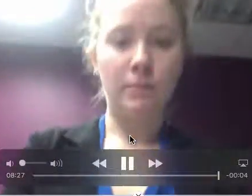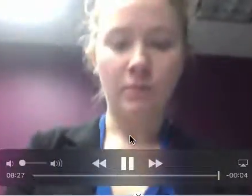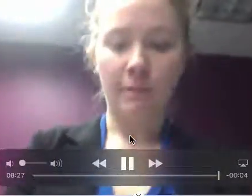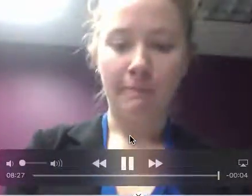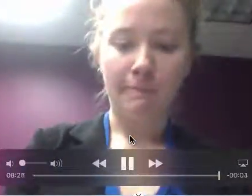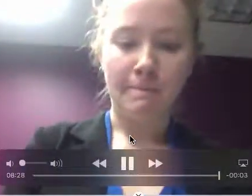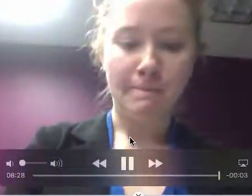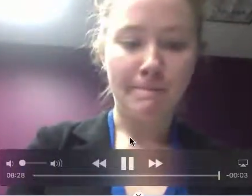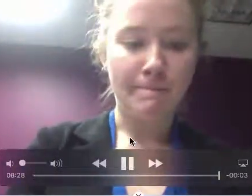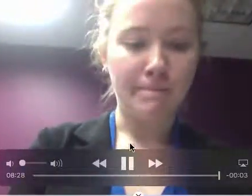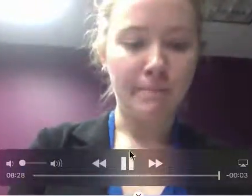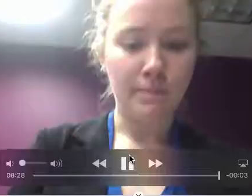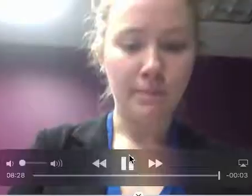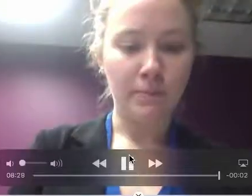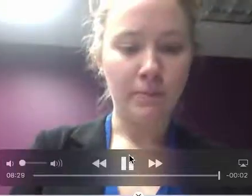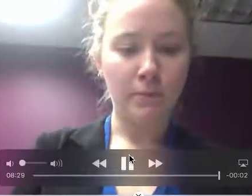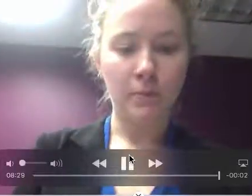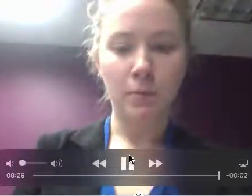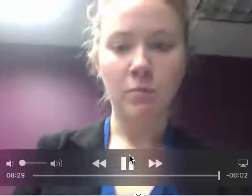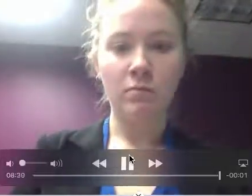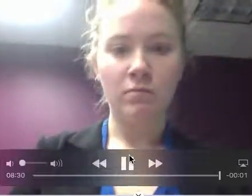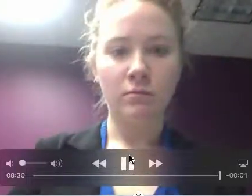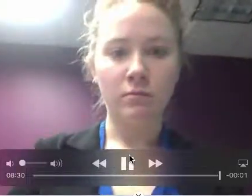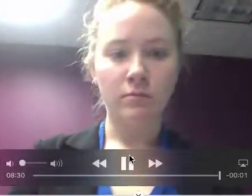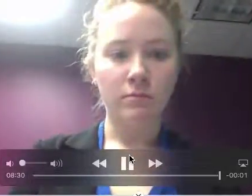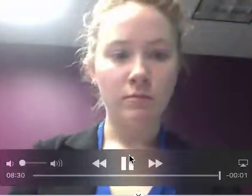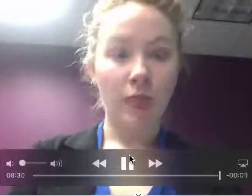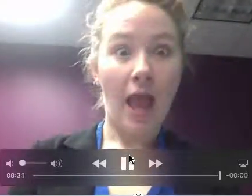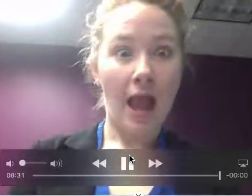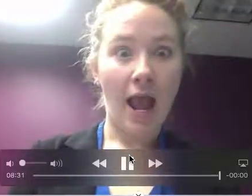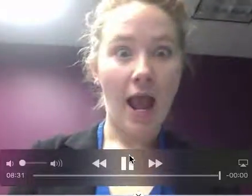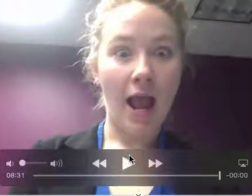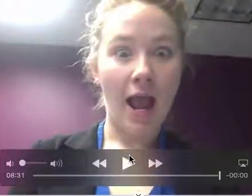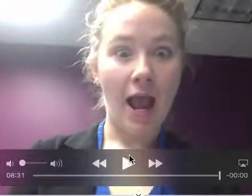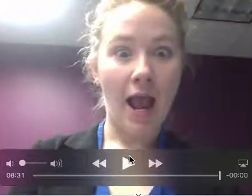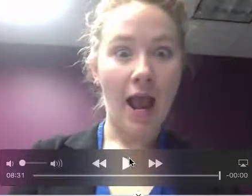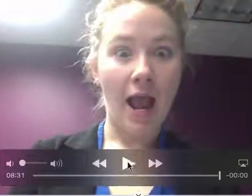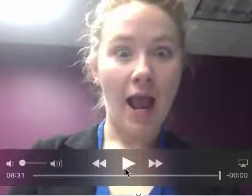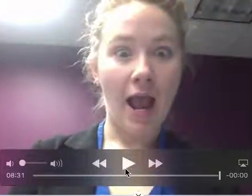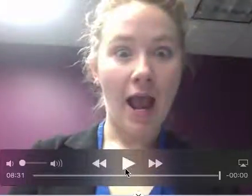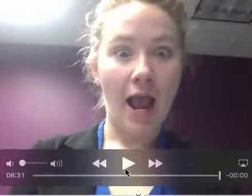I guess we're done.